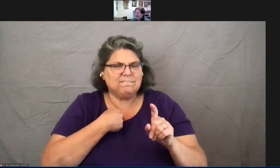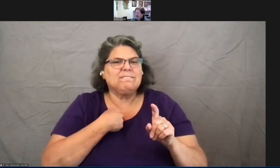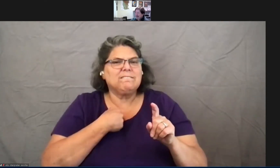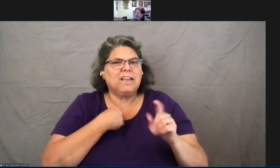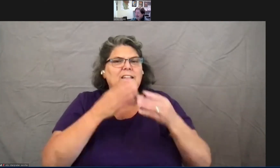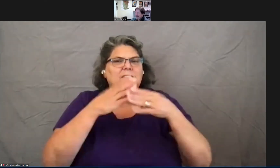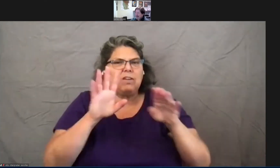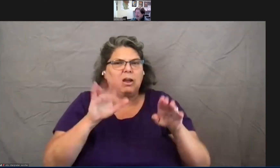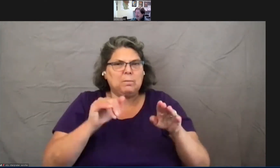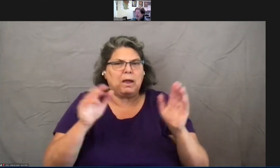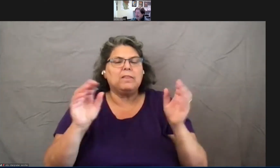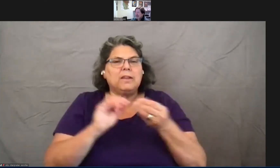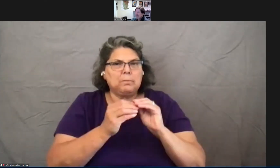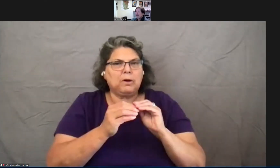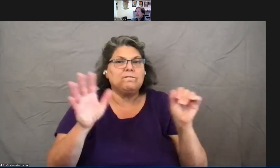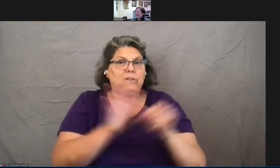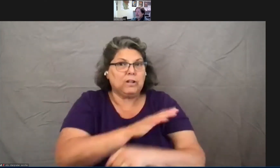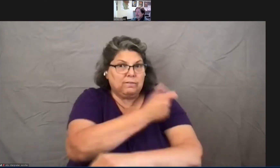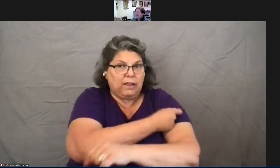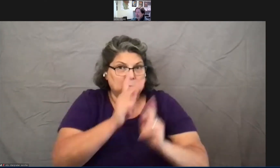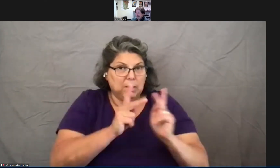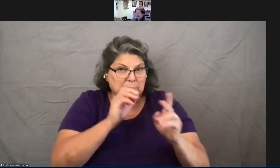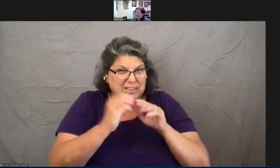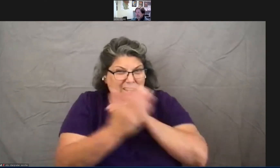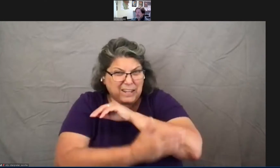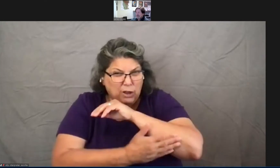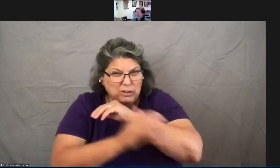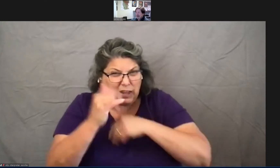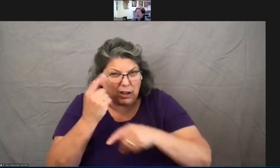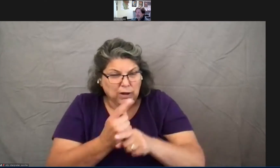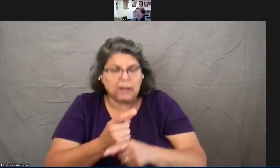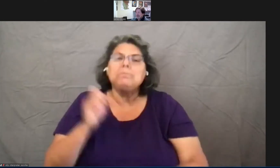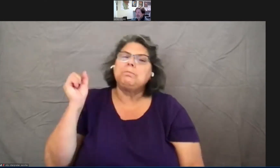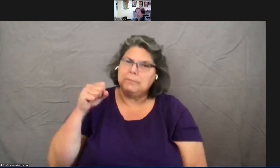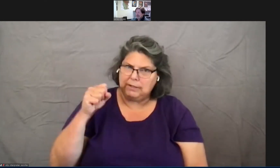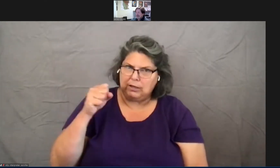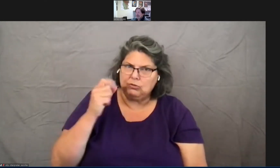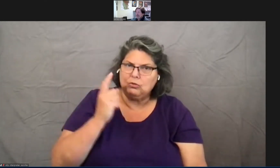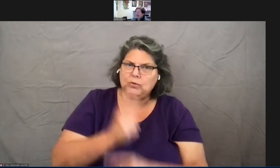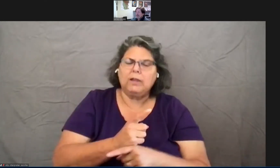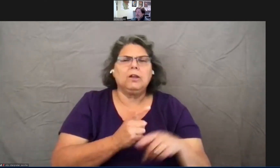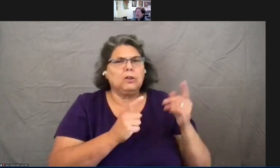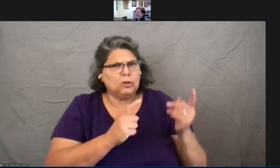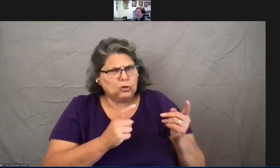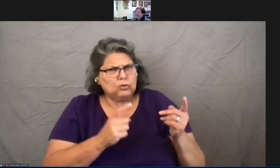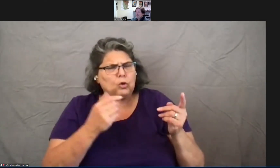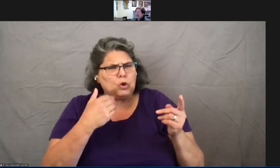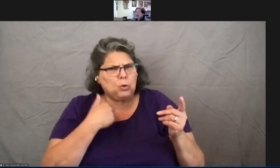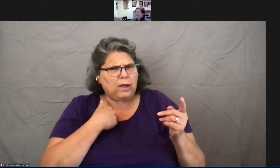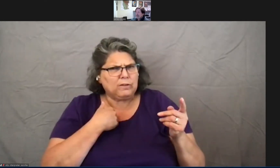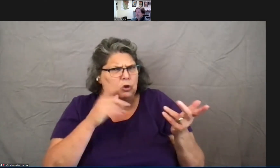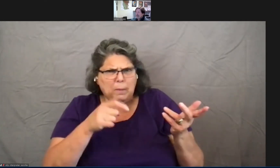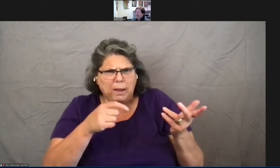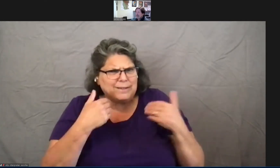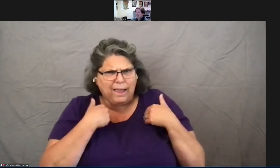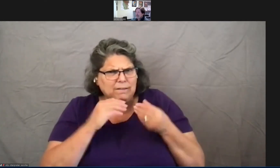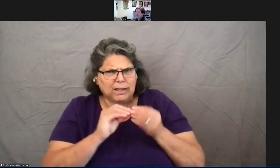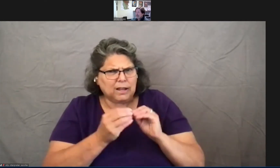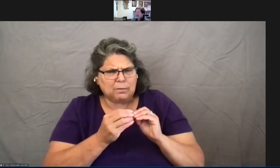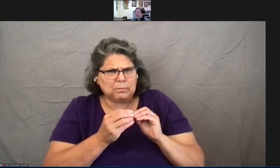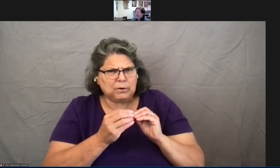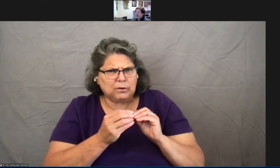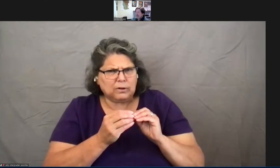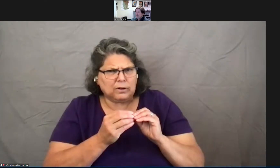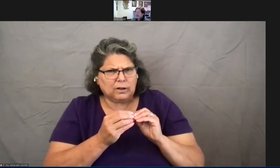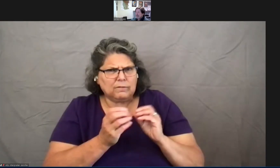vaccinated people in the county. Right. Okay, so Exactly. do you have, so you must have a number of fully vaccinated people